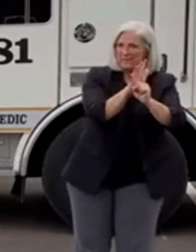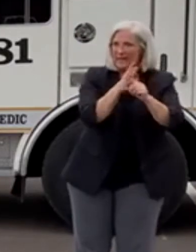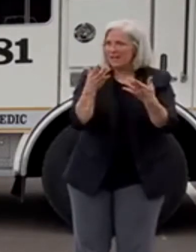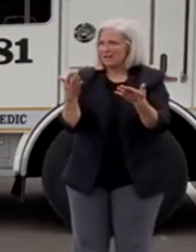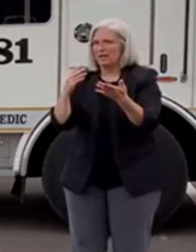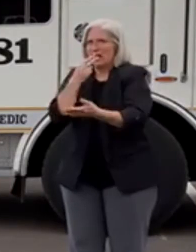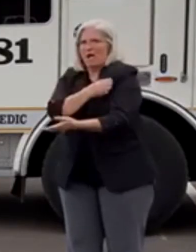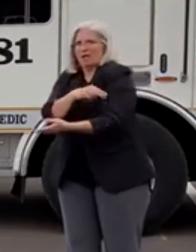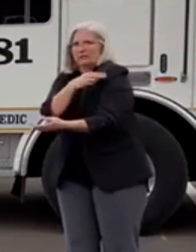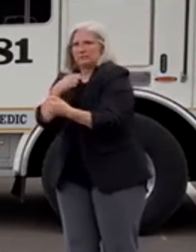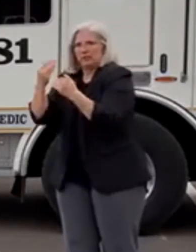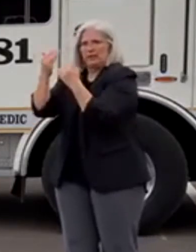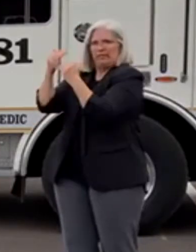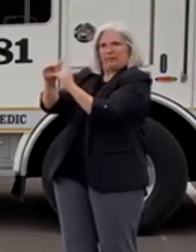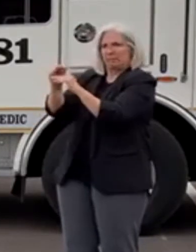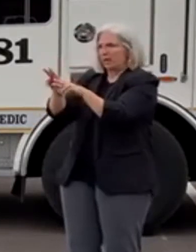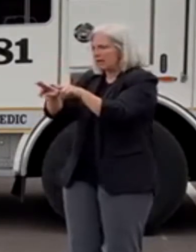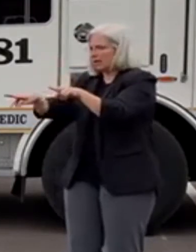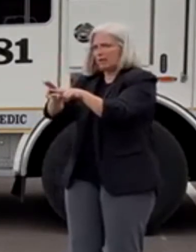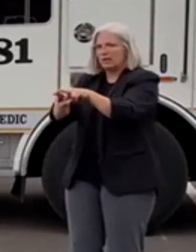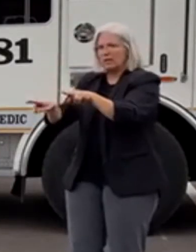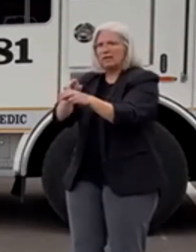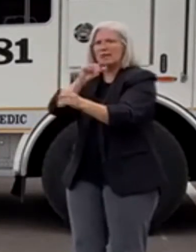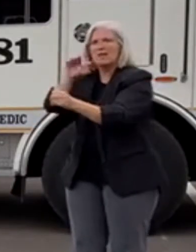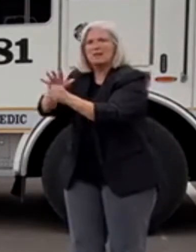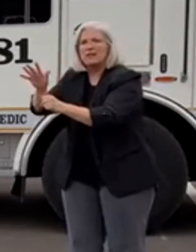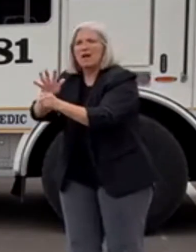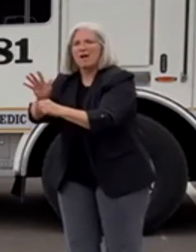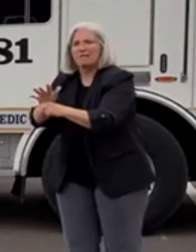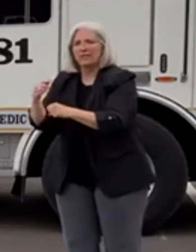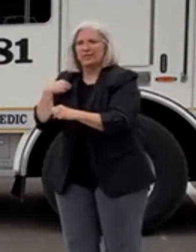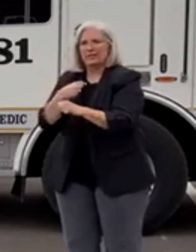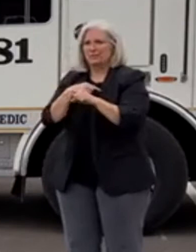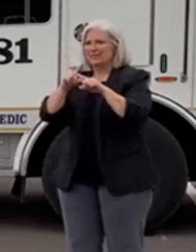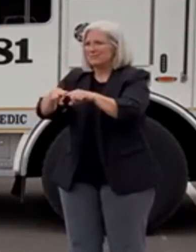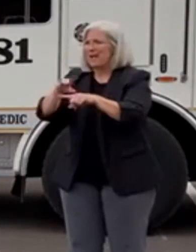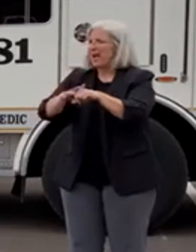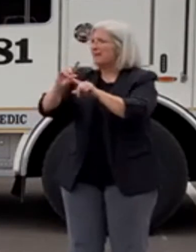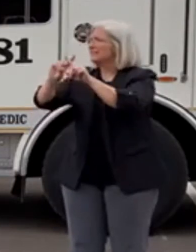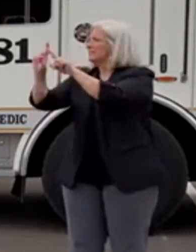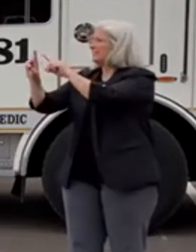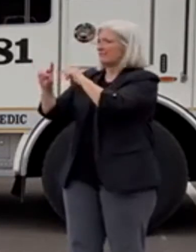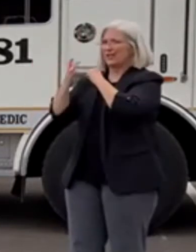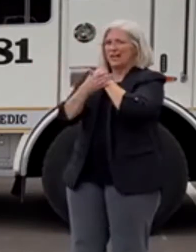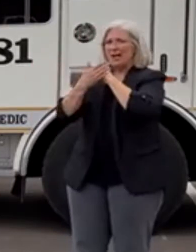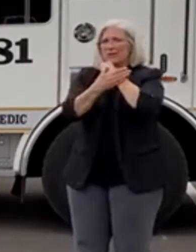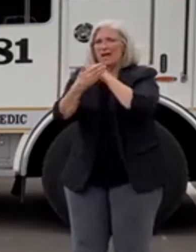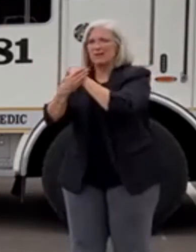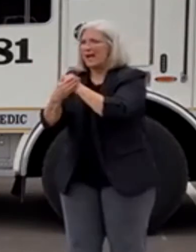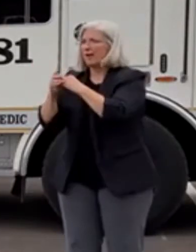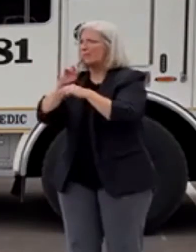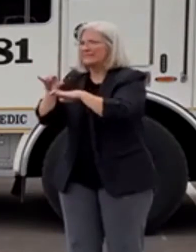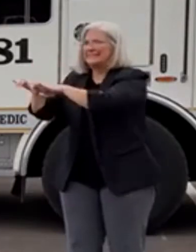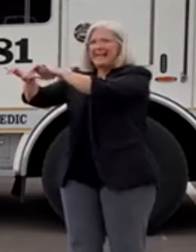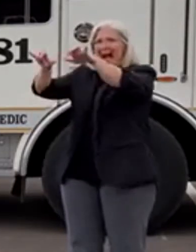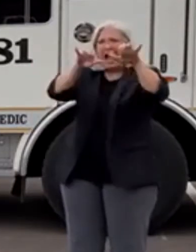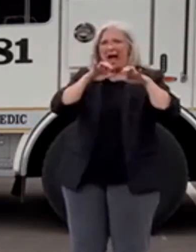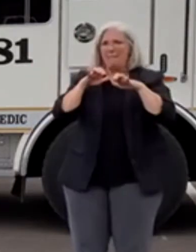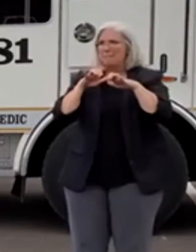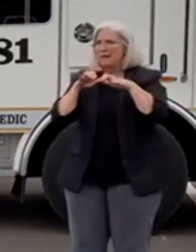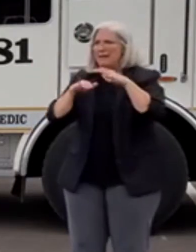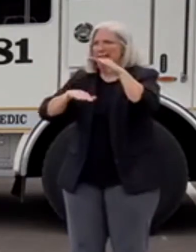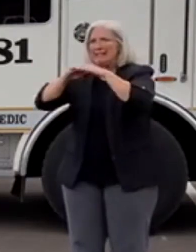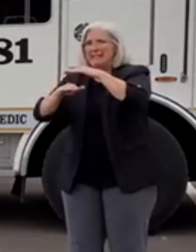our counties next to us because they are under the same stress and strain. They can't provide us